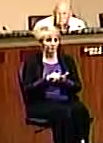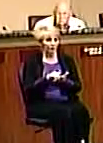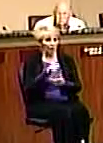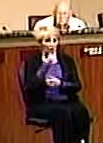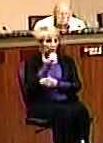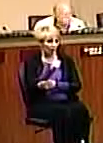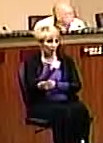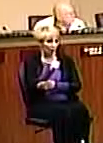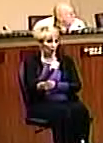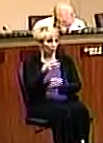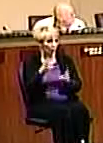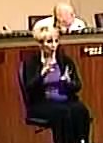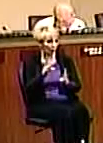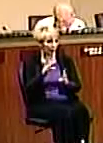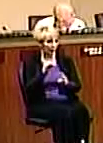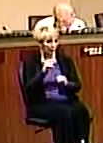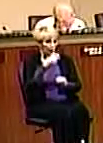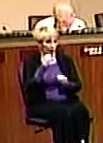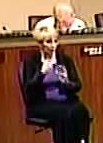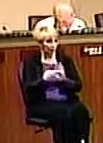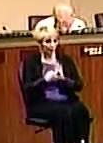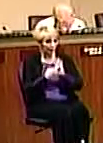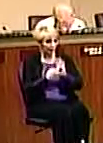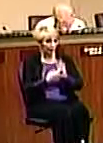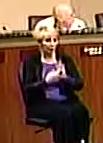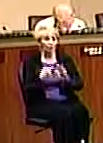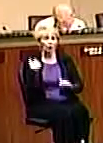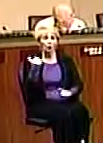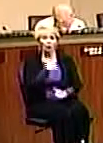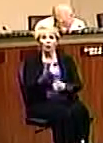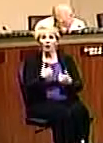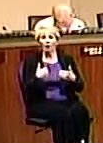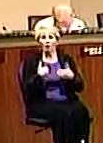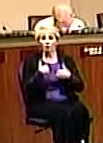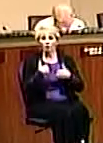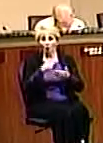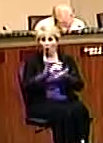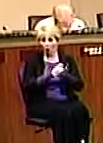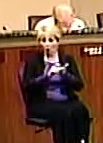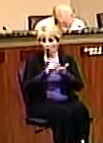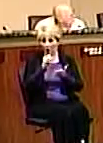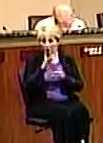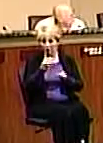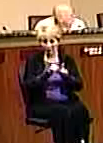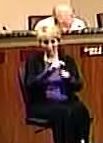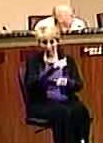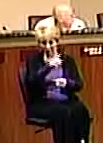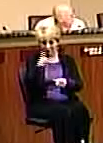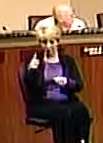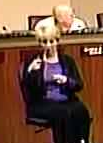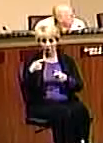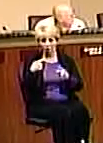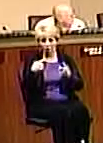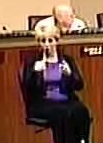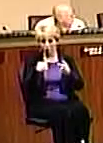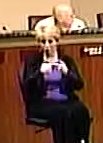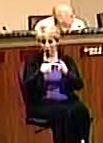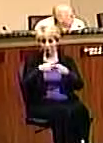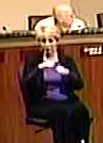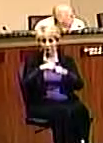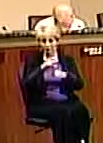not the way it was presented. Is that we have write-offs just like every utility in America. I'll get to that in a